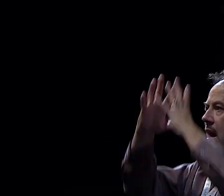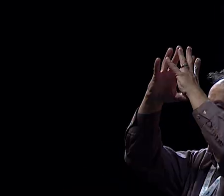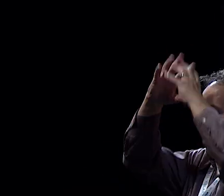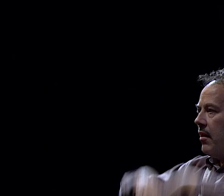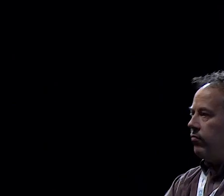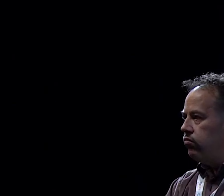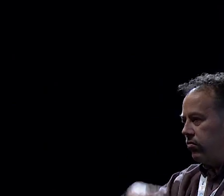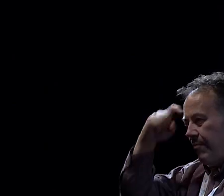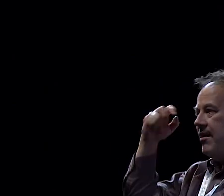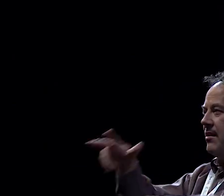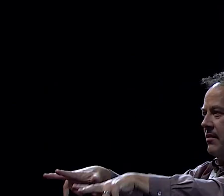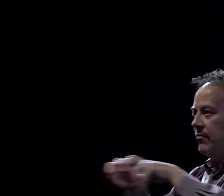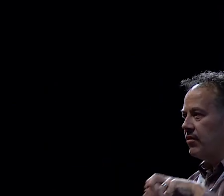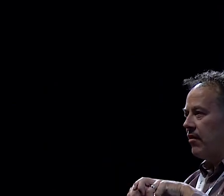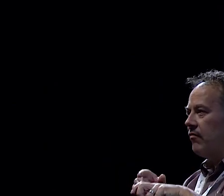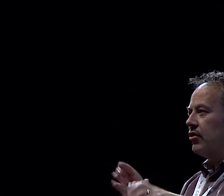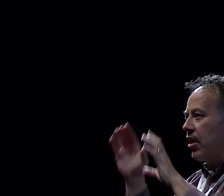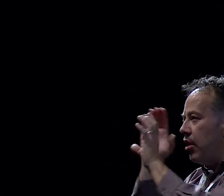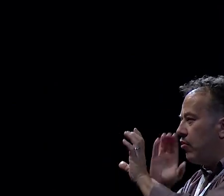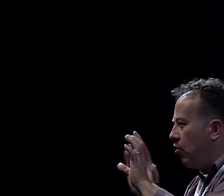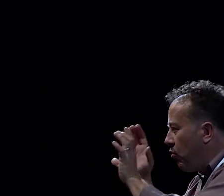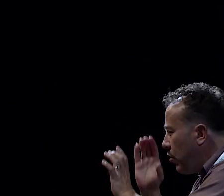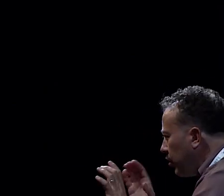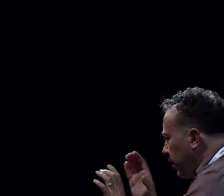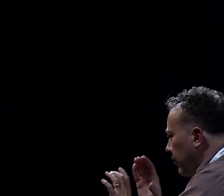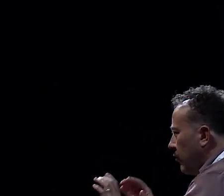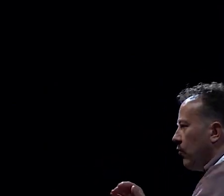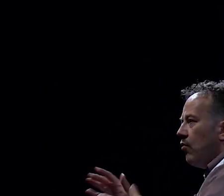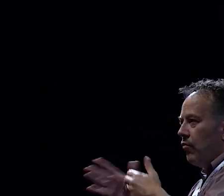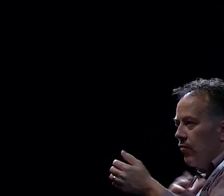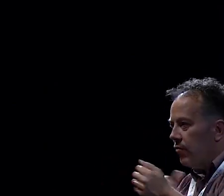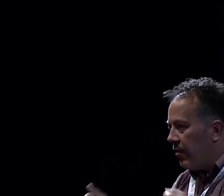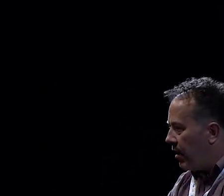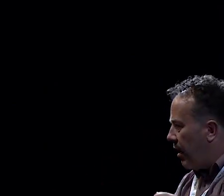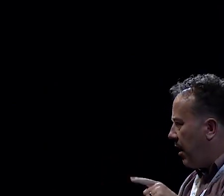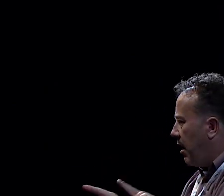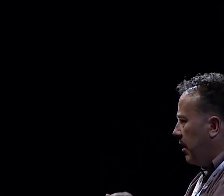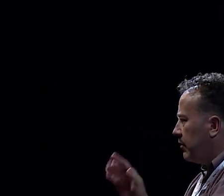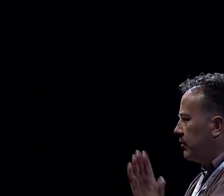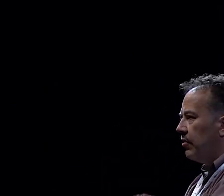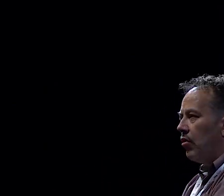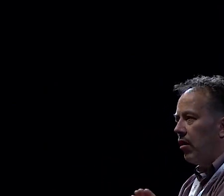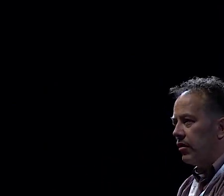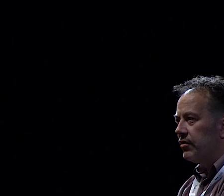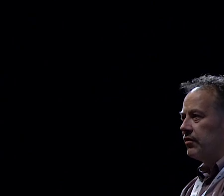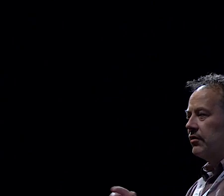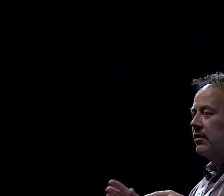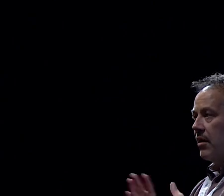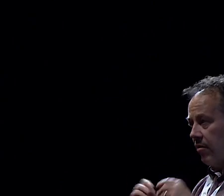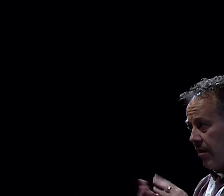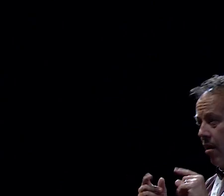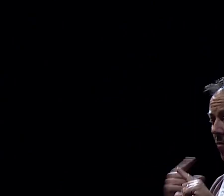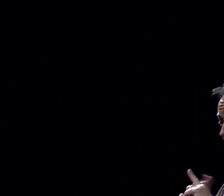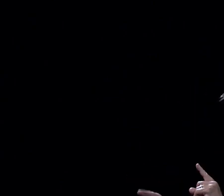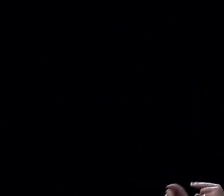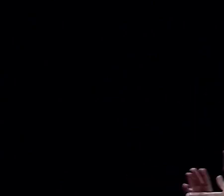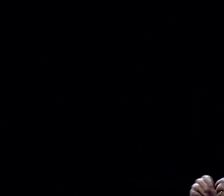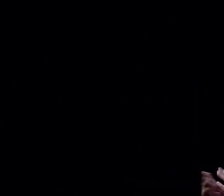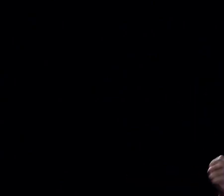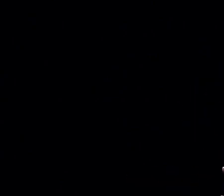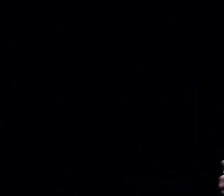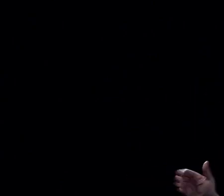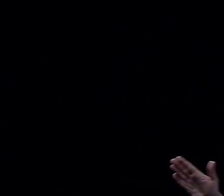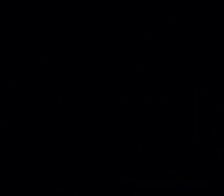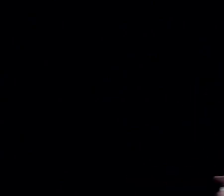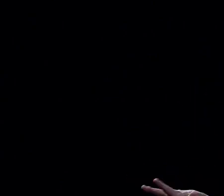its selfishness, and you're exploring its ruins as a cautionary tale. But the interactivity is completely selfish. You're